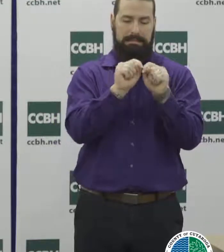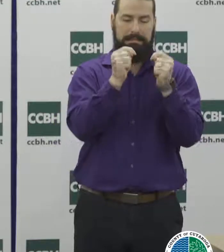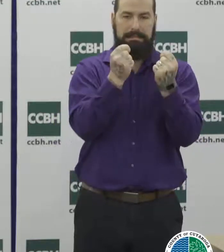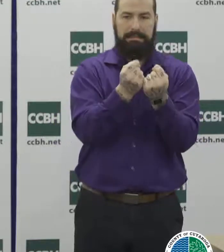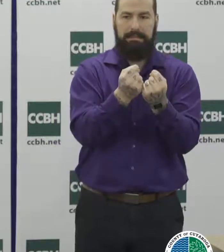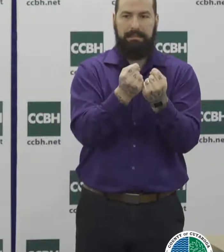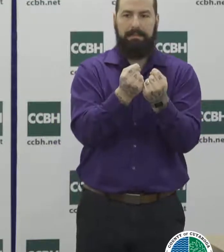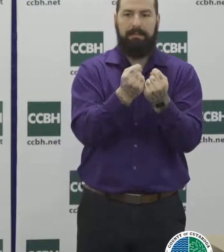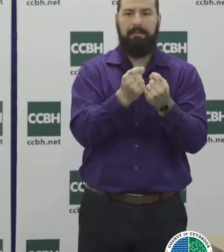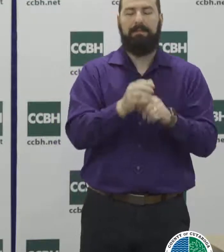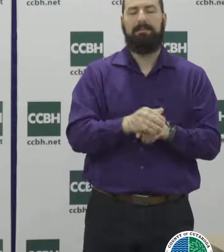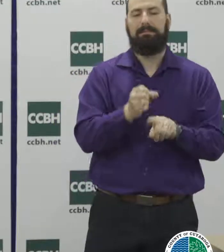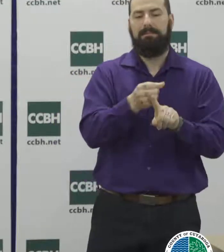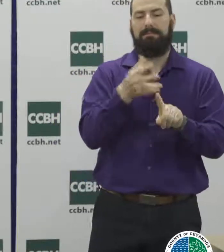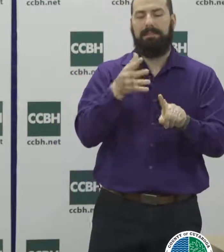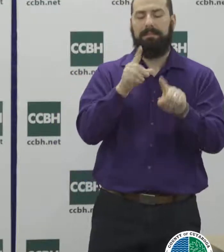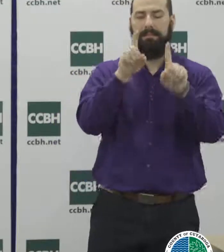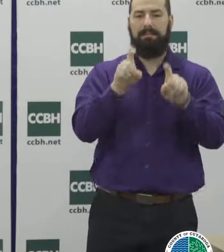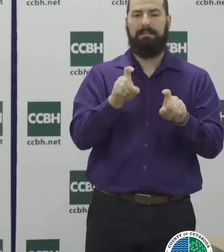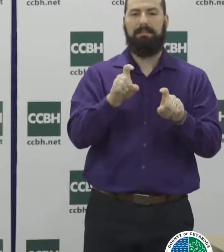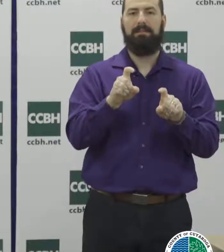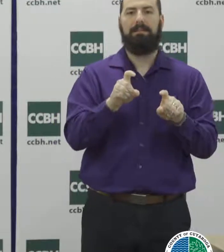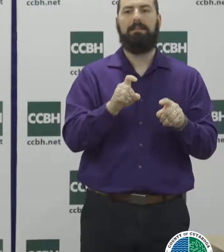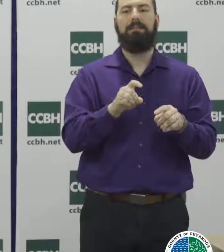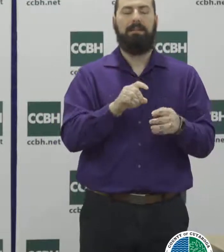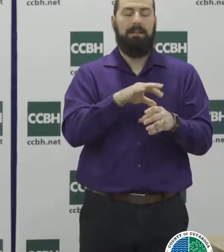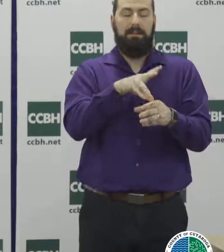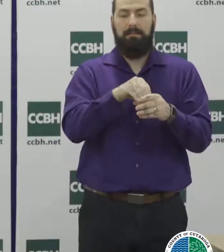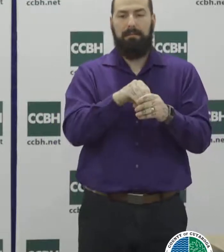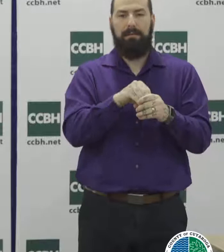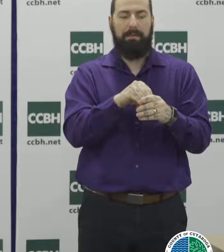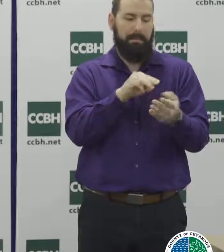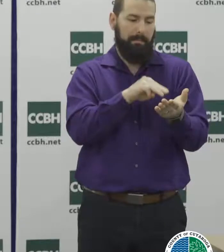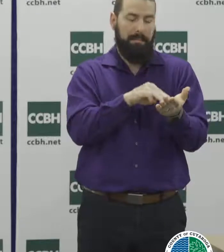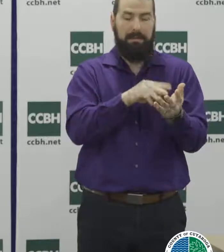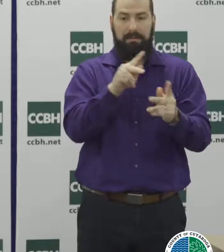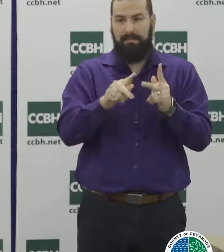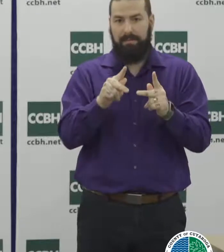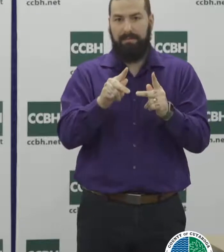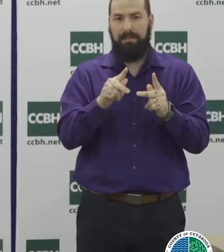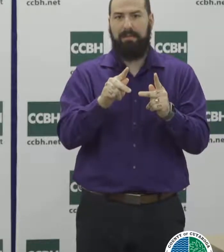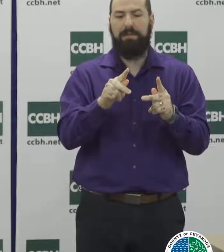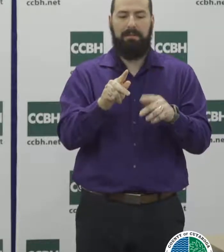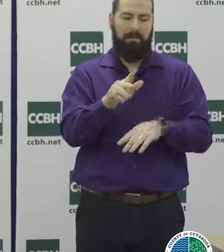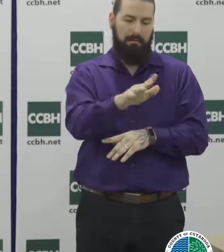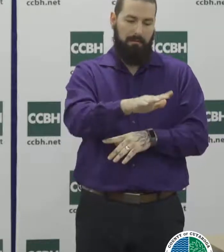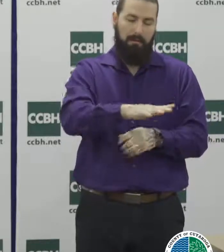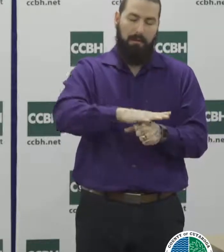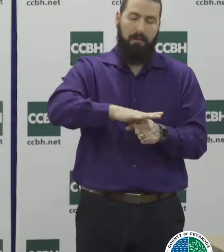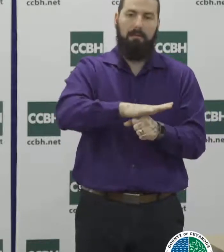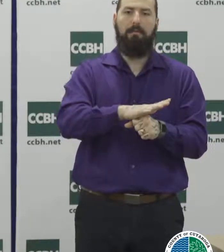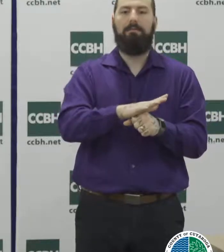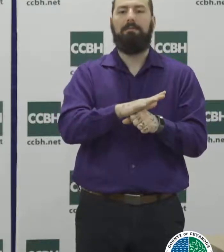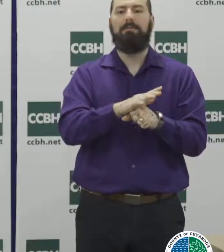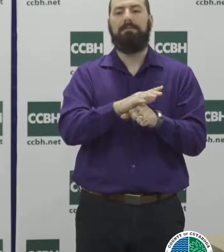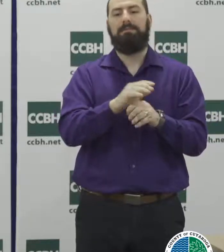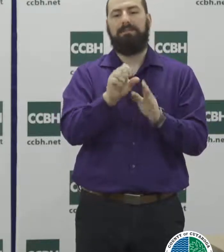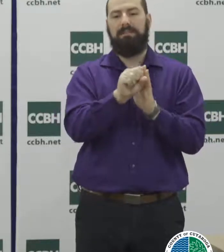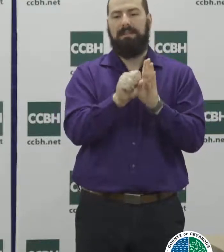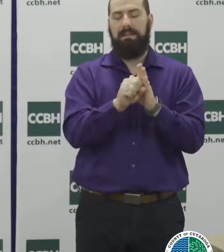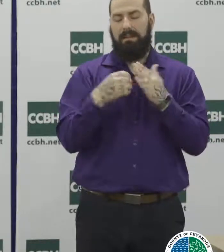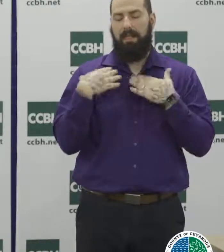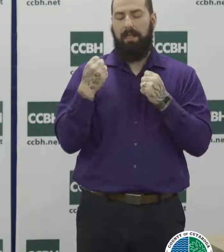with medical personnel and state and local public health officials. So there'll be teams that will be deployed across the